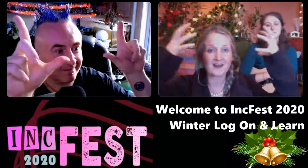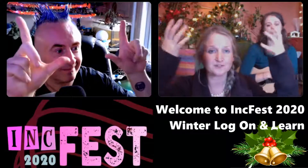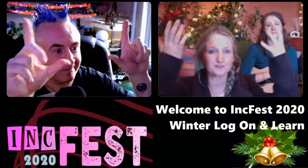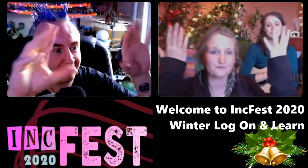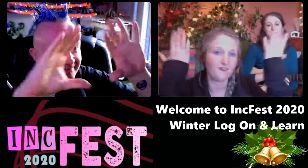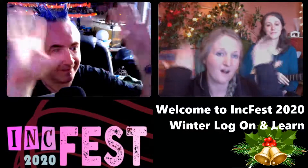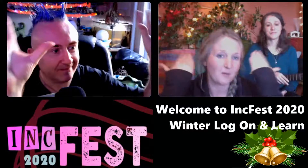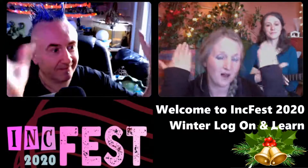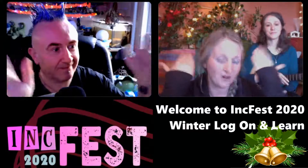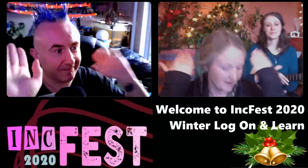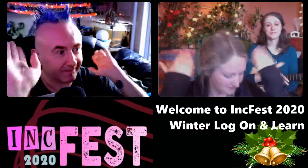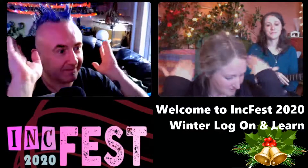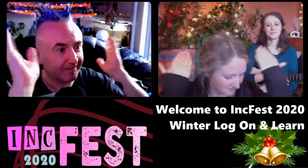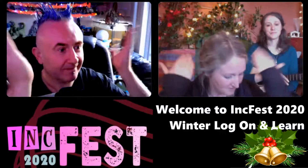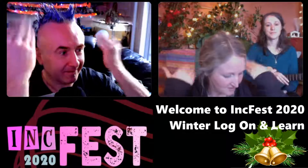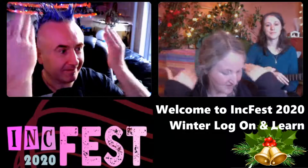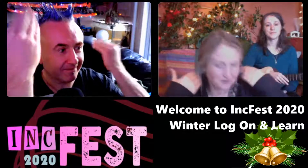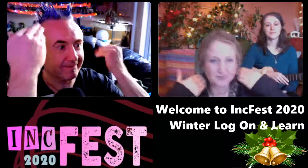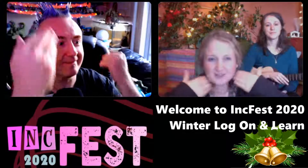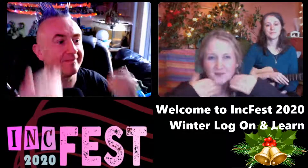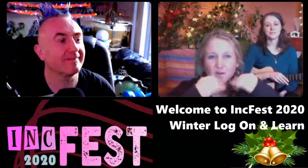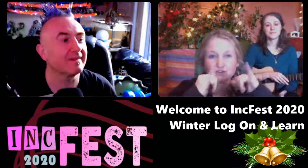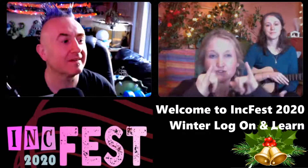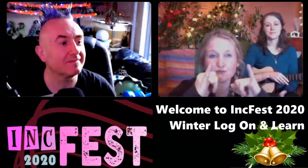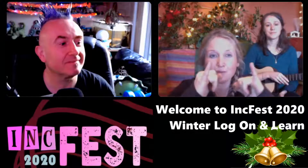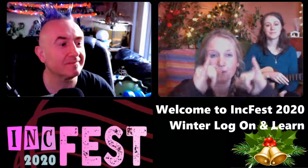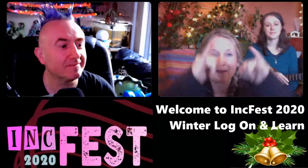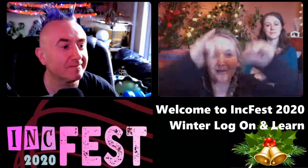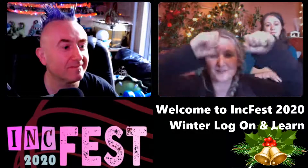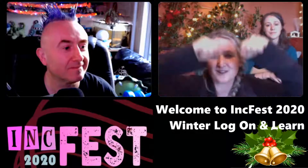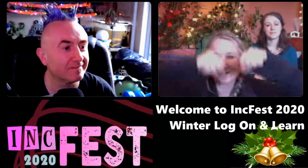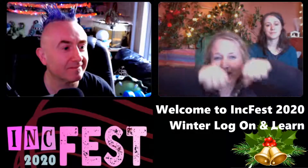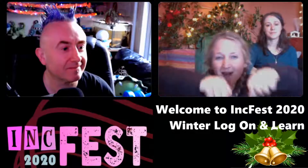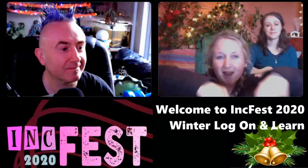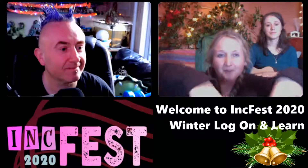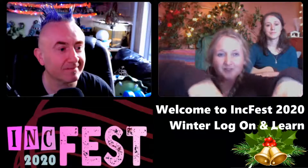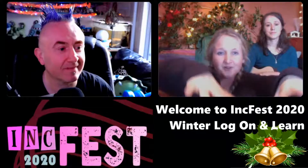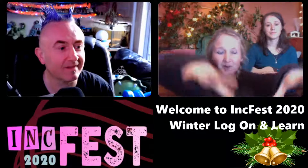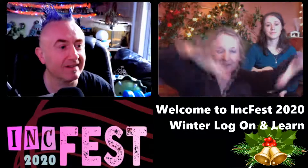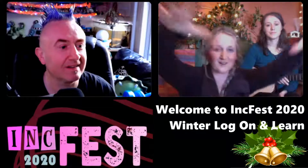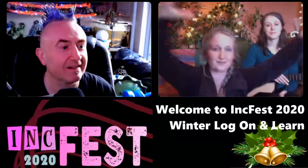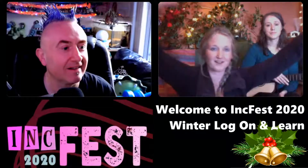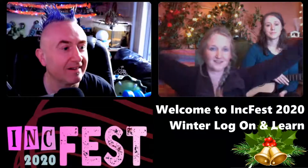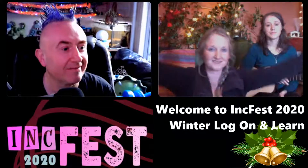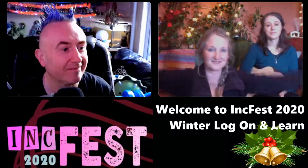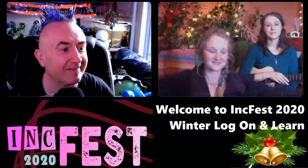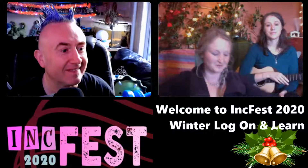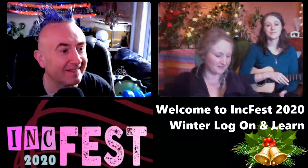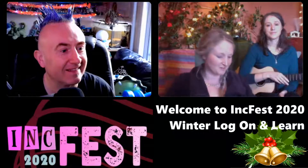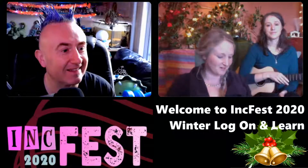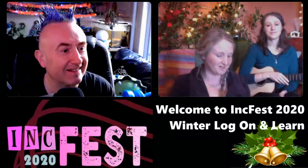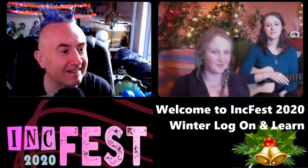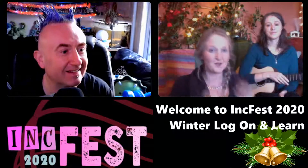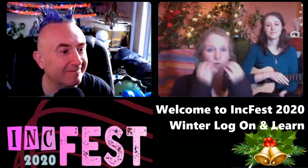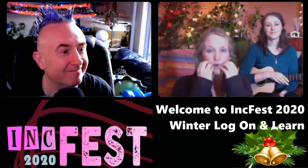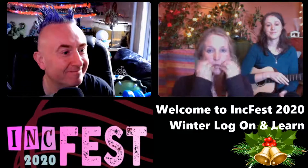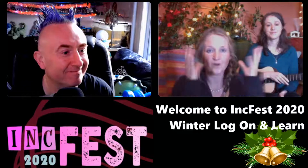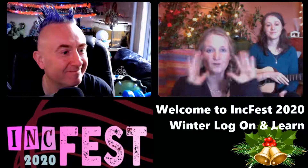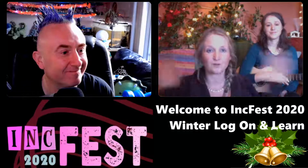are far behind. It's also saying, where trouble melts like lemon drops. I love that. That's really brilliant. What a wonderful